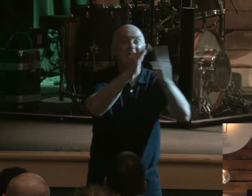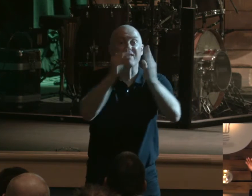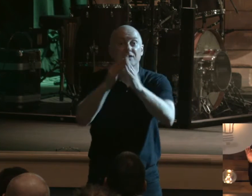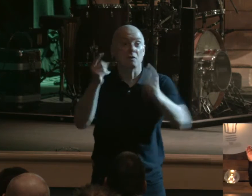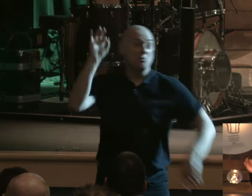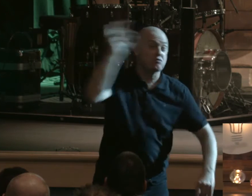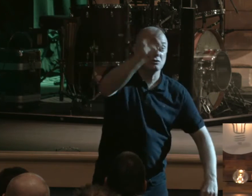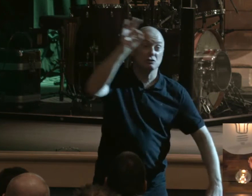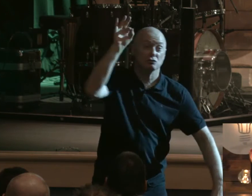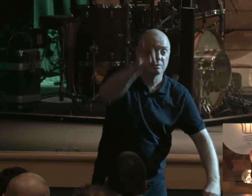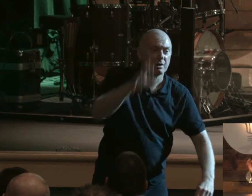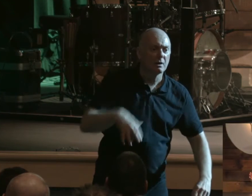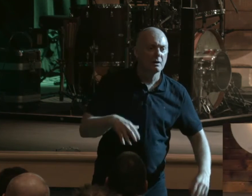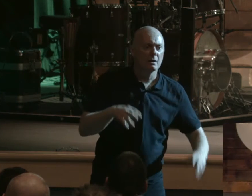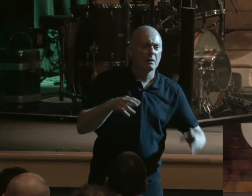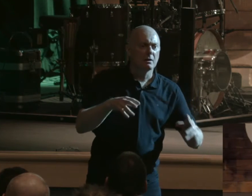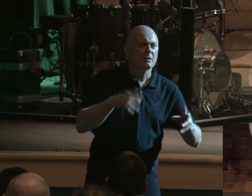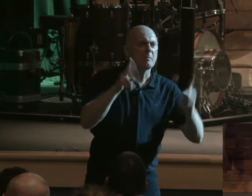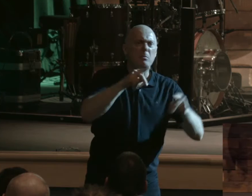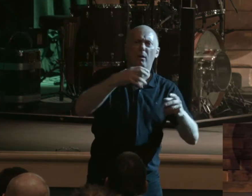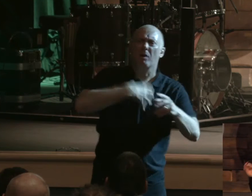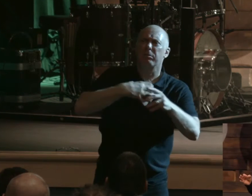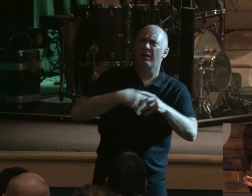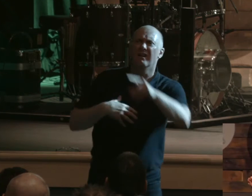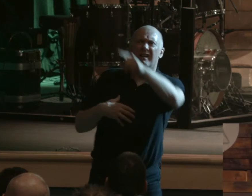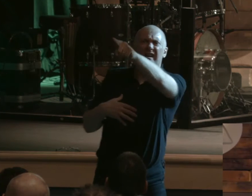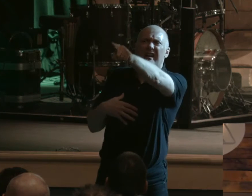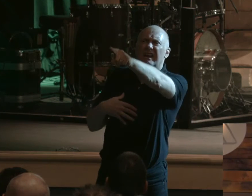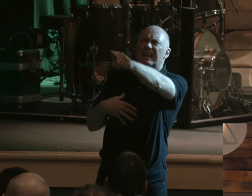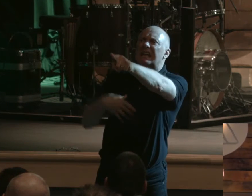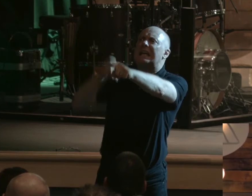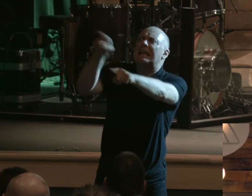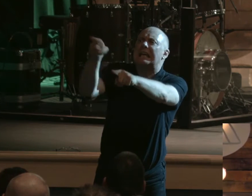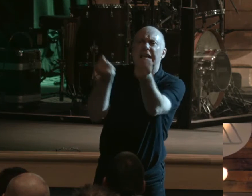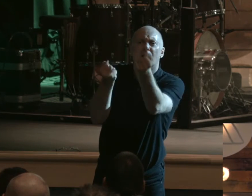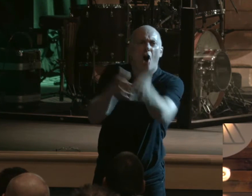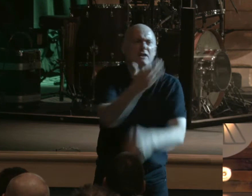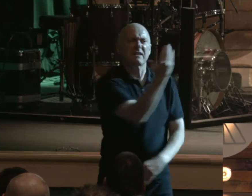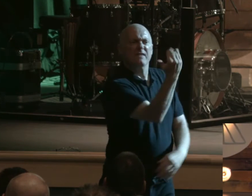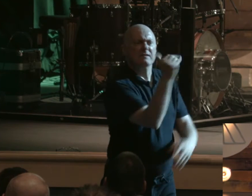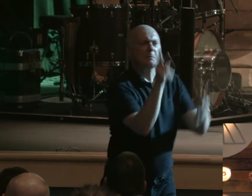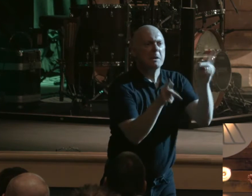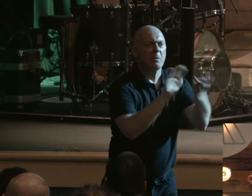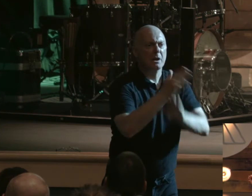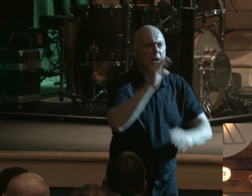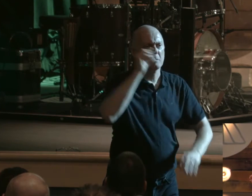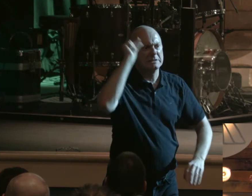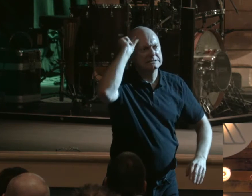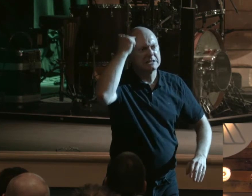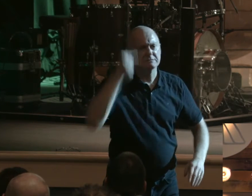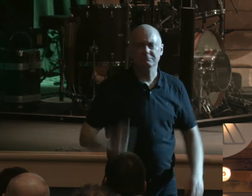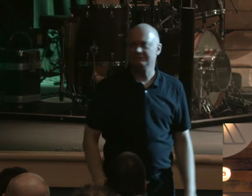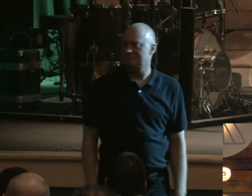he preached, they complained to the bishop that George Whitefield had caused 15 people to become insane.